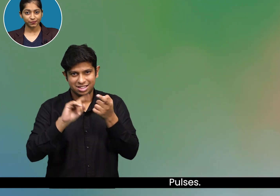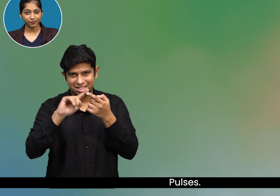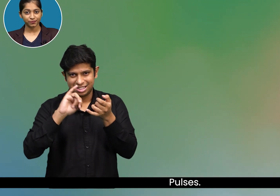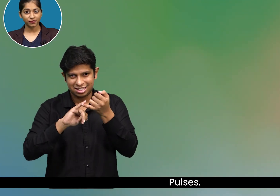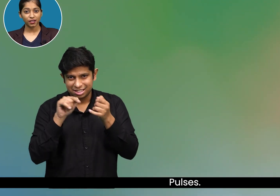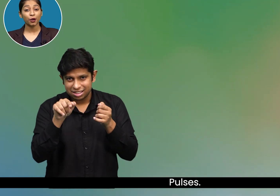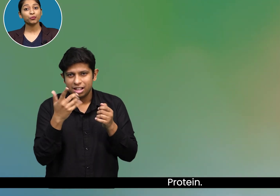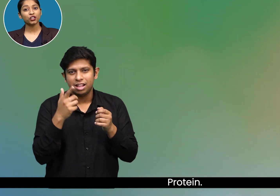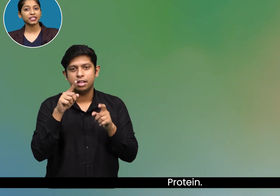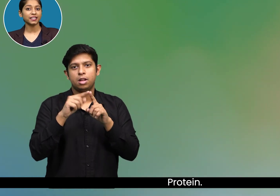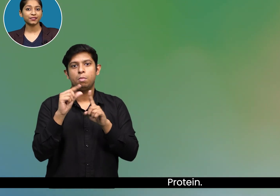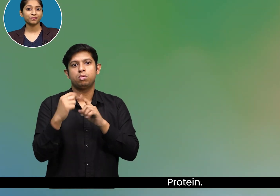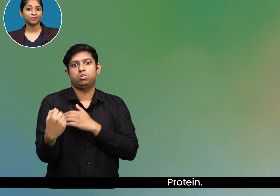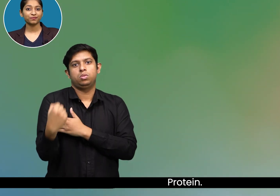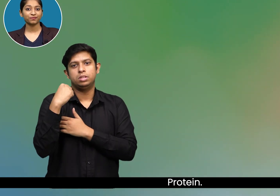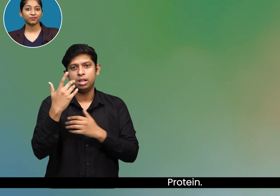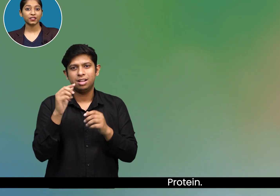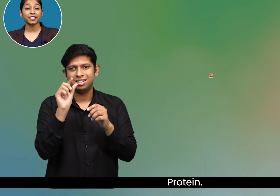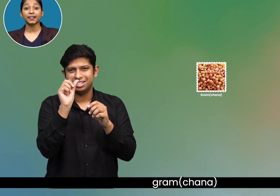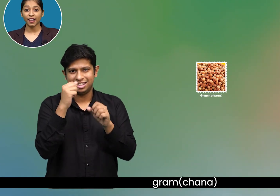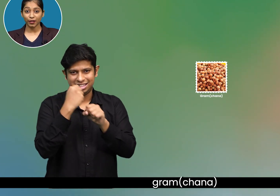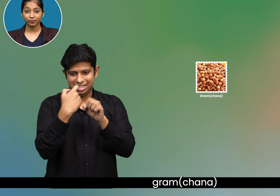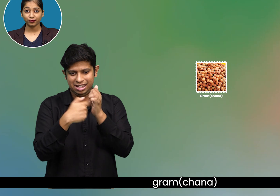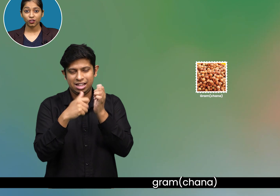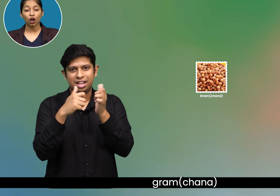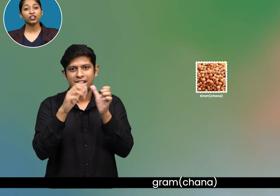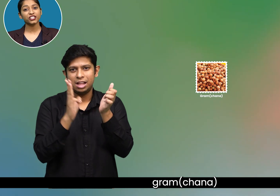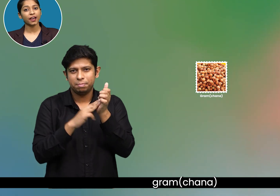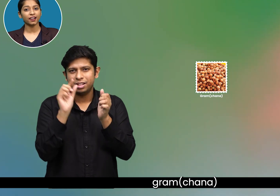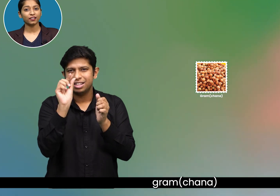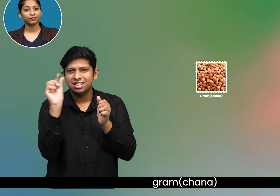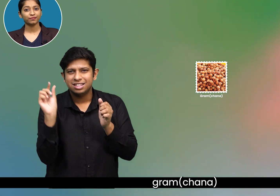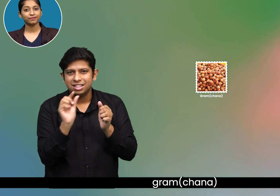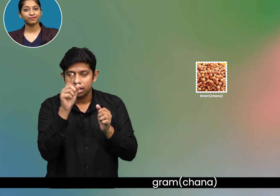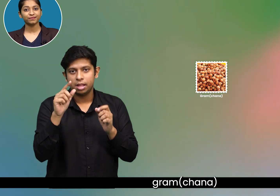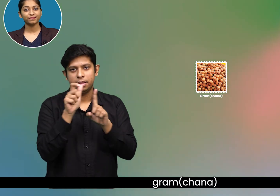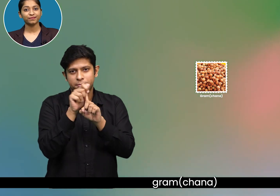pulses, protein, gram or chana,